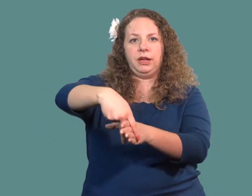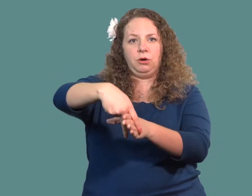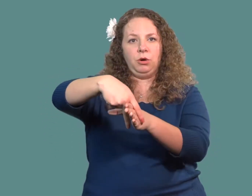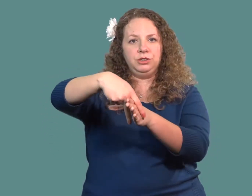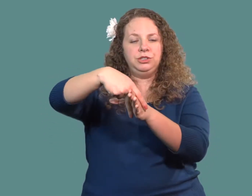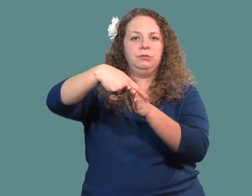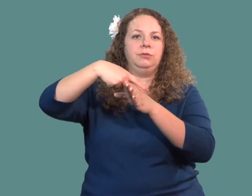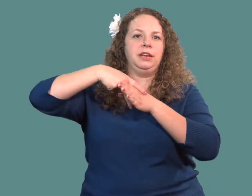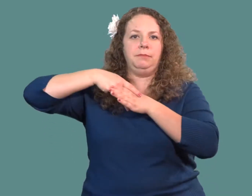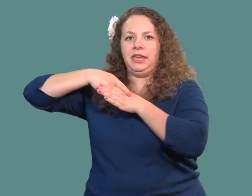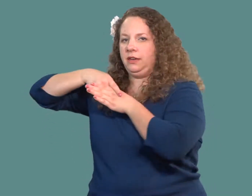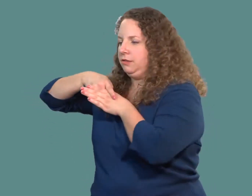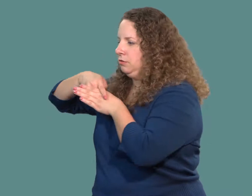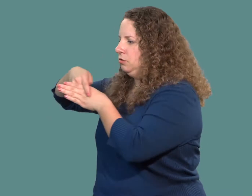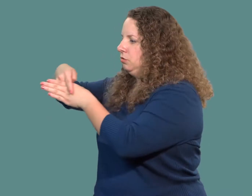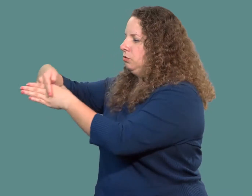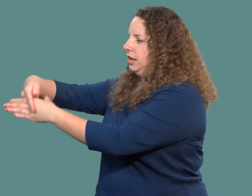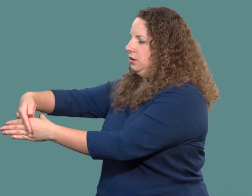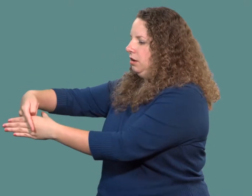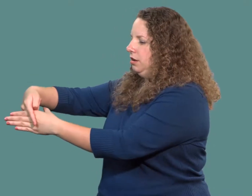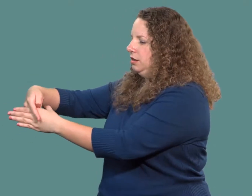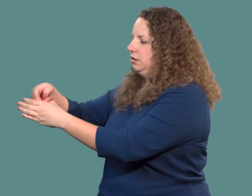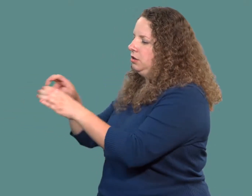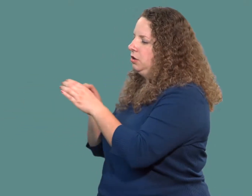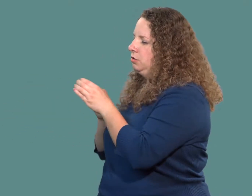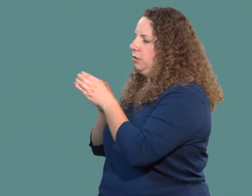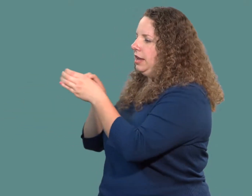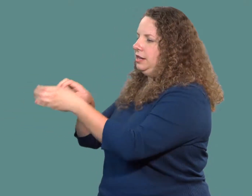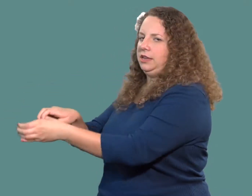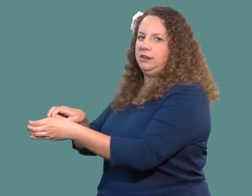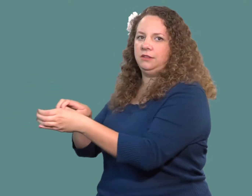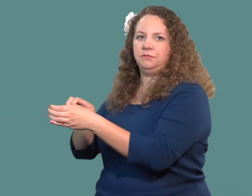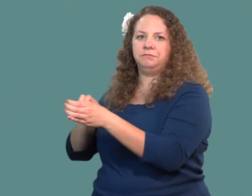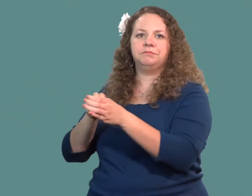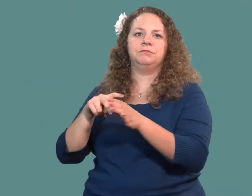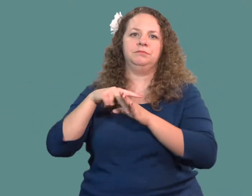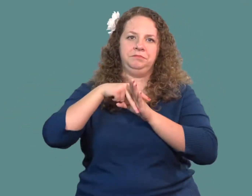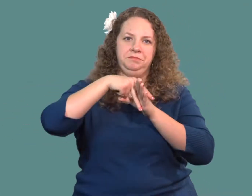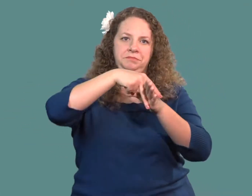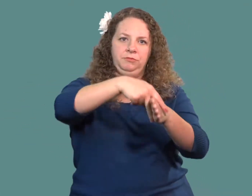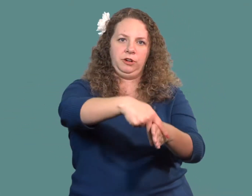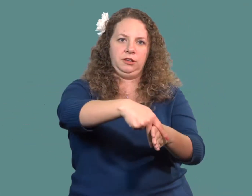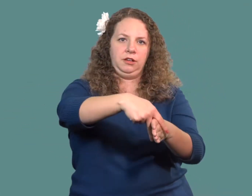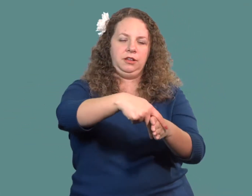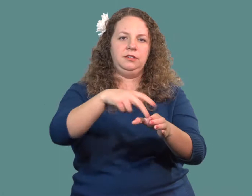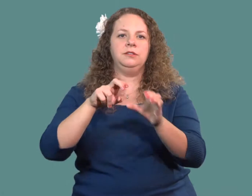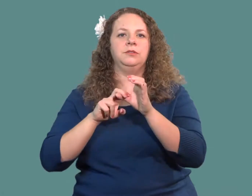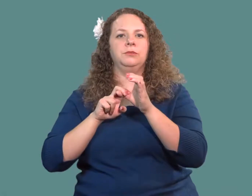ride a horse, you would ride a bike. Ride on, ride in. Ride on,